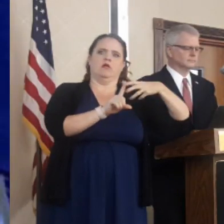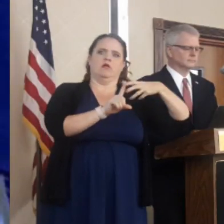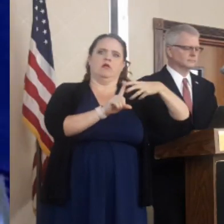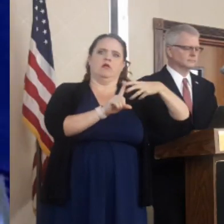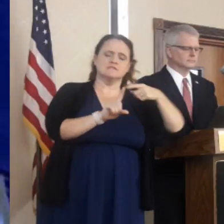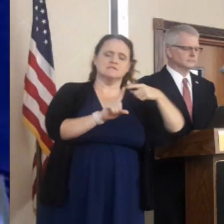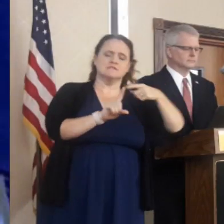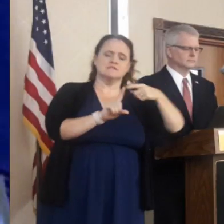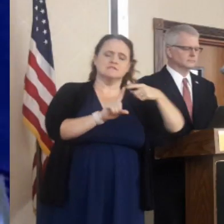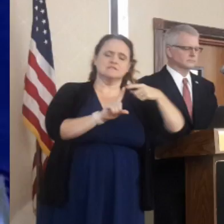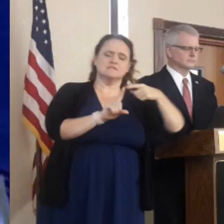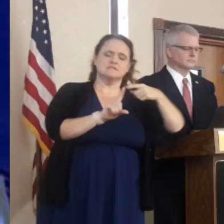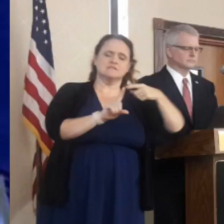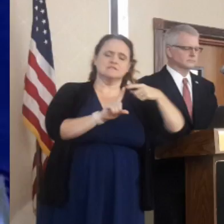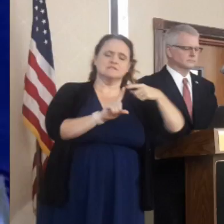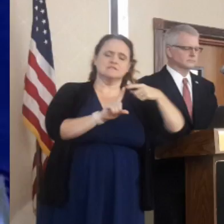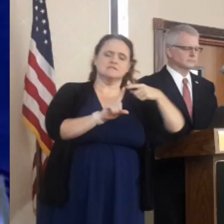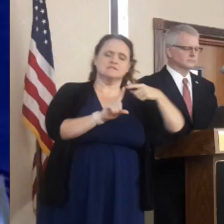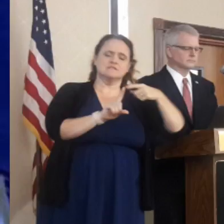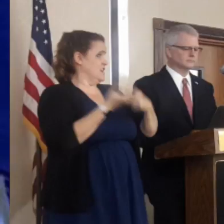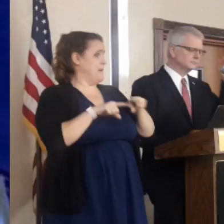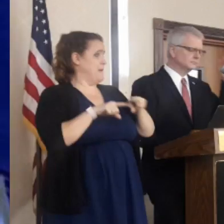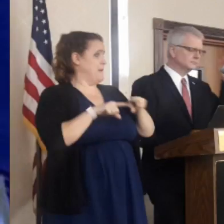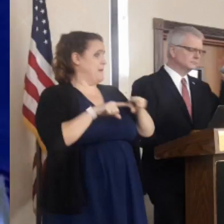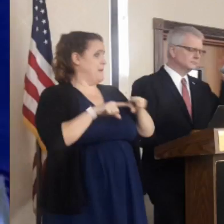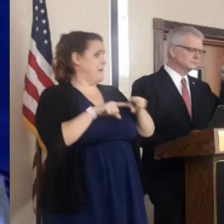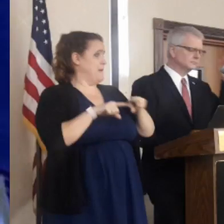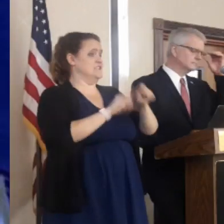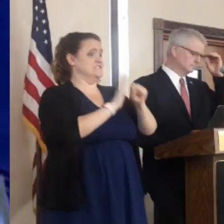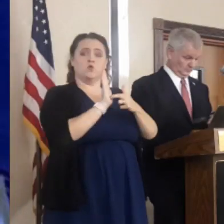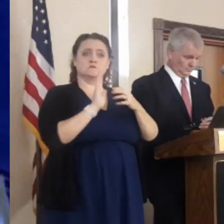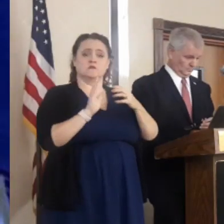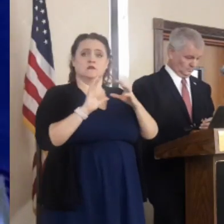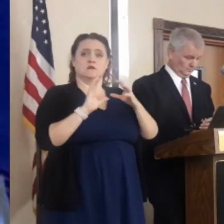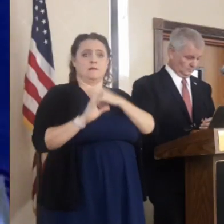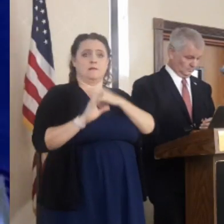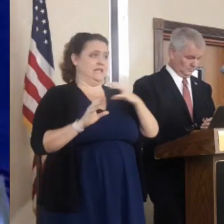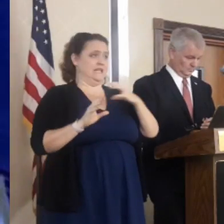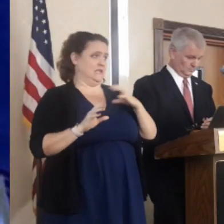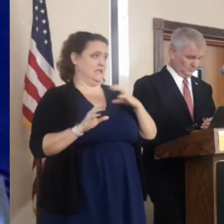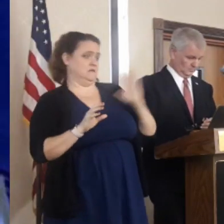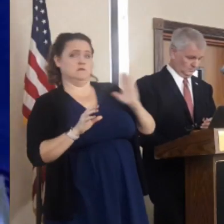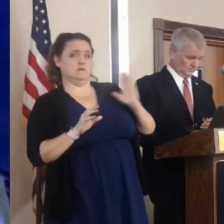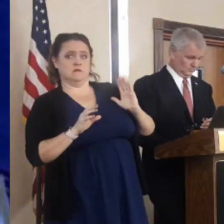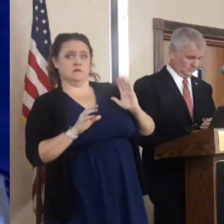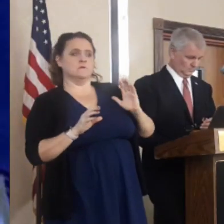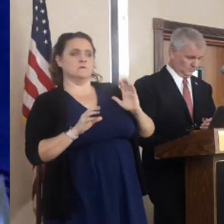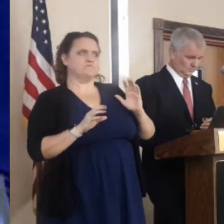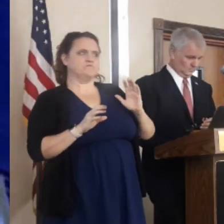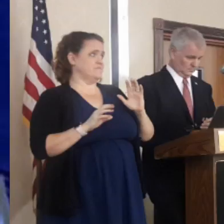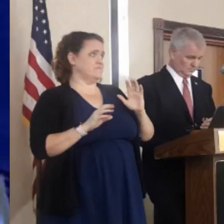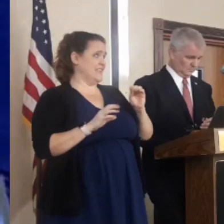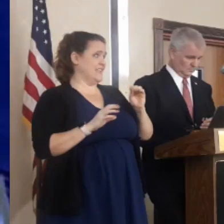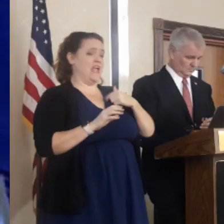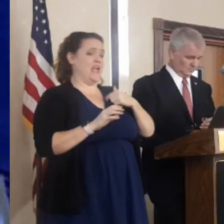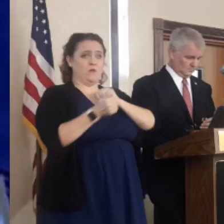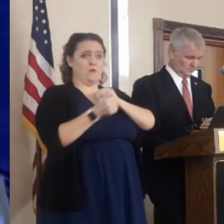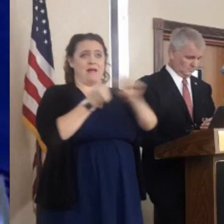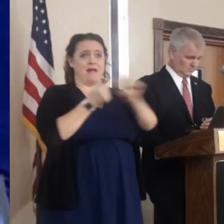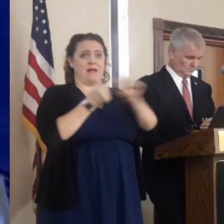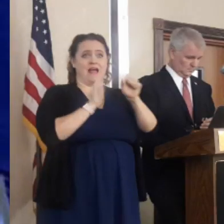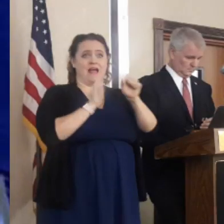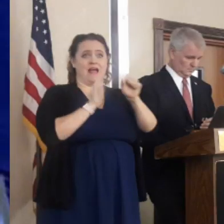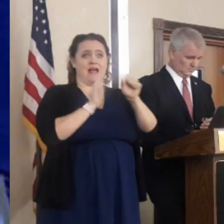State Rules Committee at the 2018 convention. And at this point, we did pass a state rule